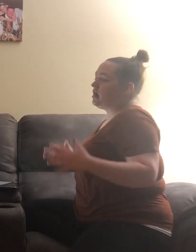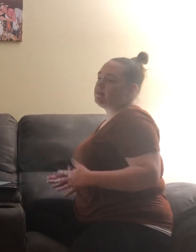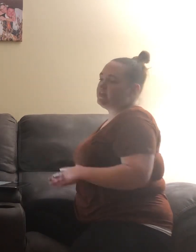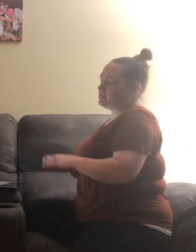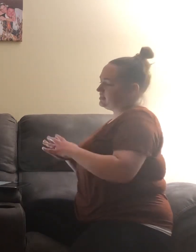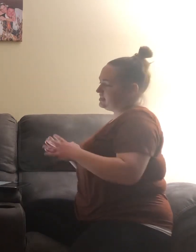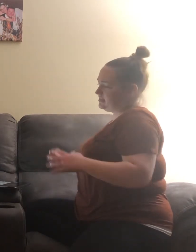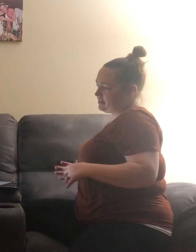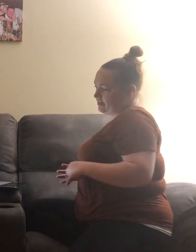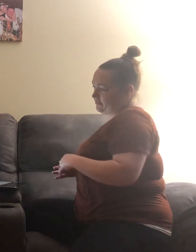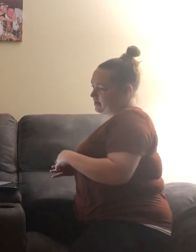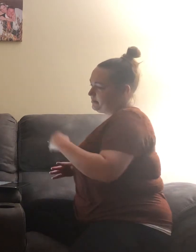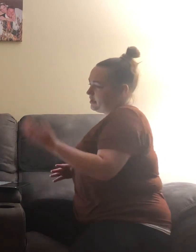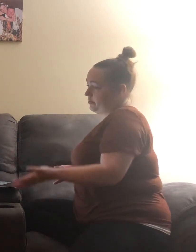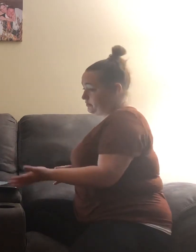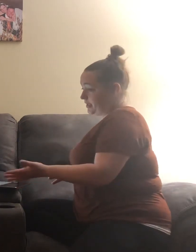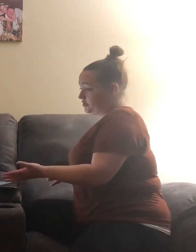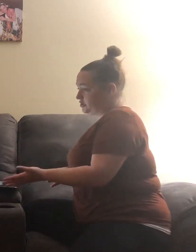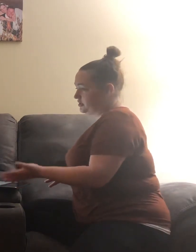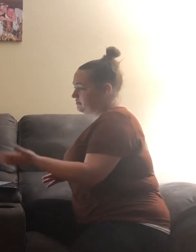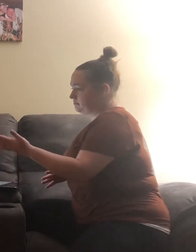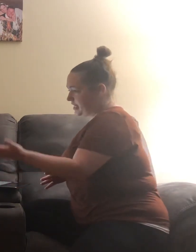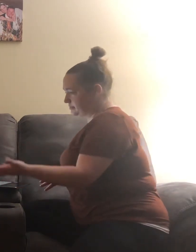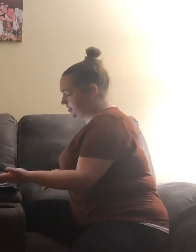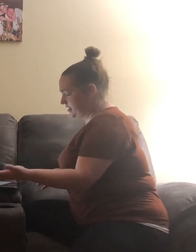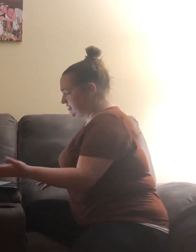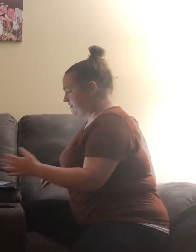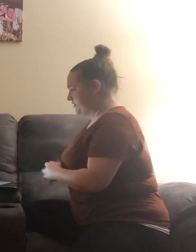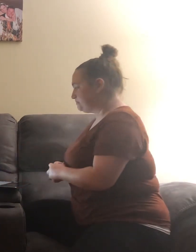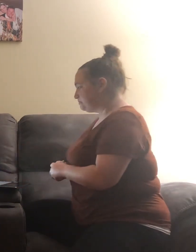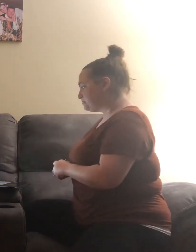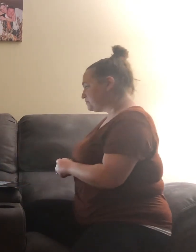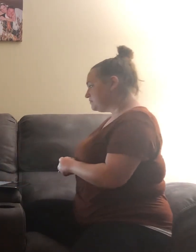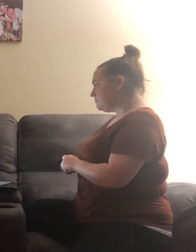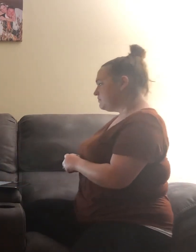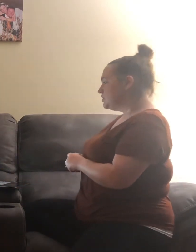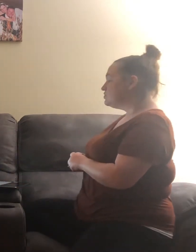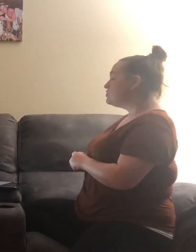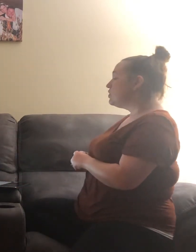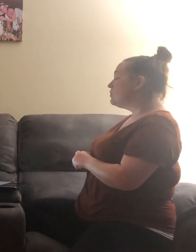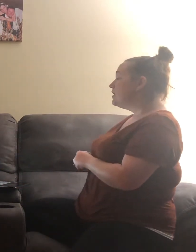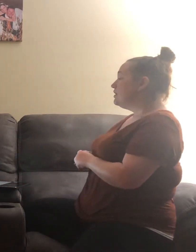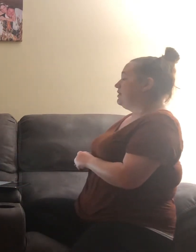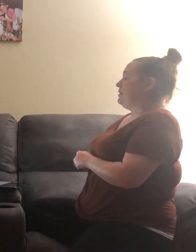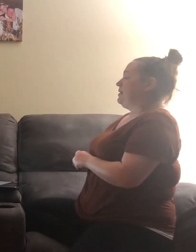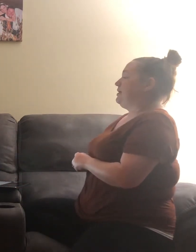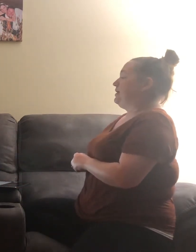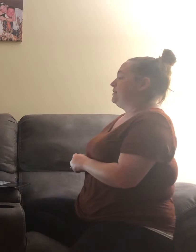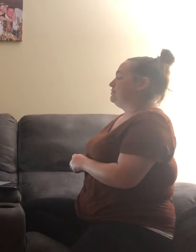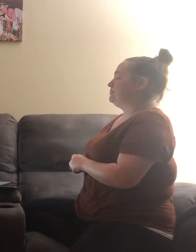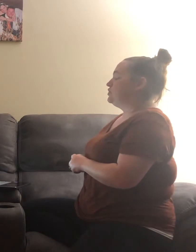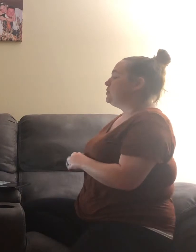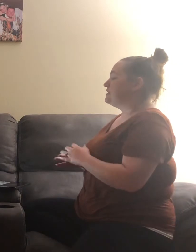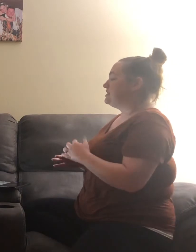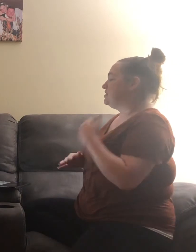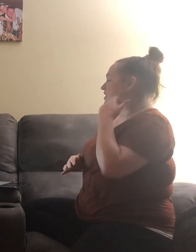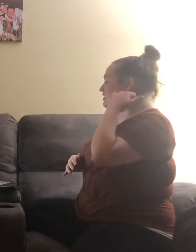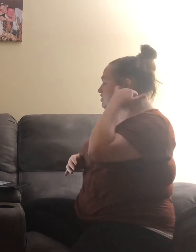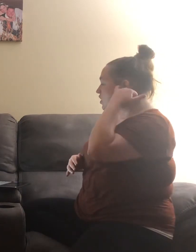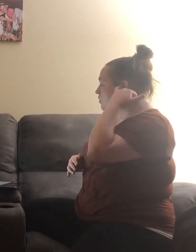of the adults in his life, could help you manage your asthma, Xavier. So what does this look like? So we